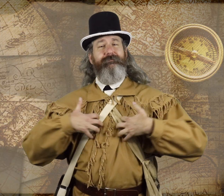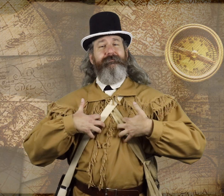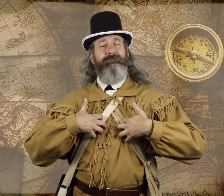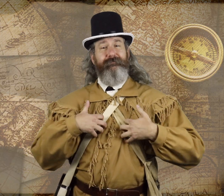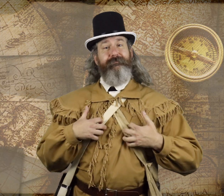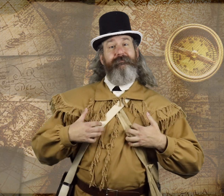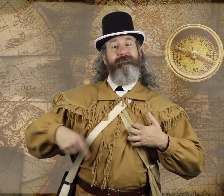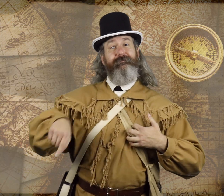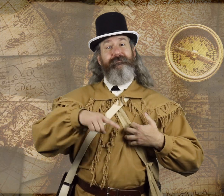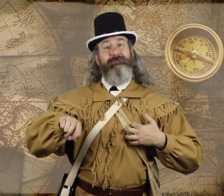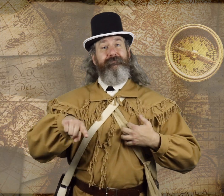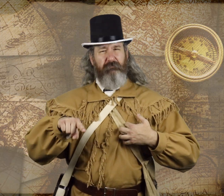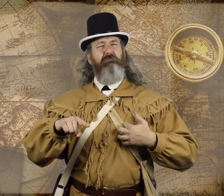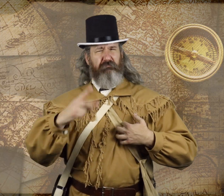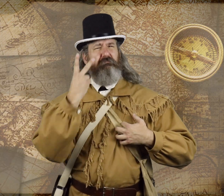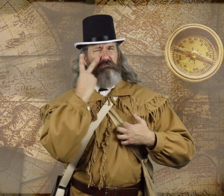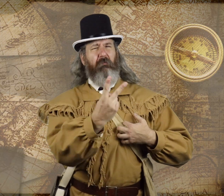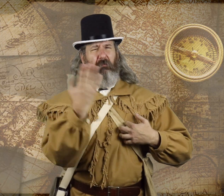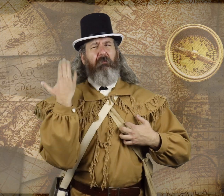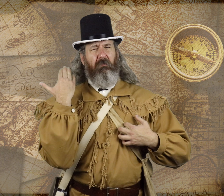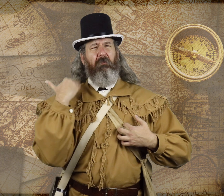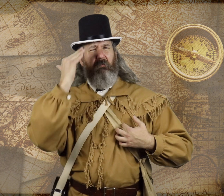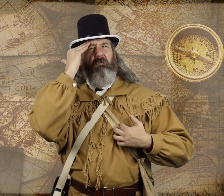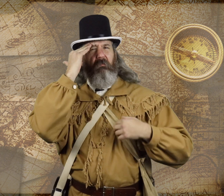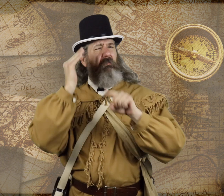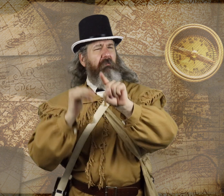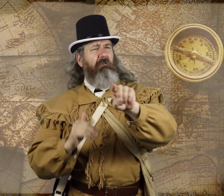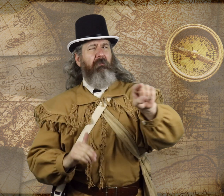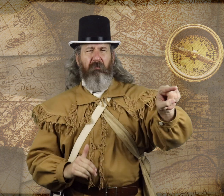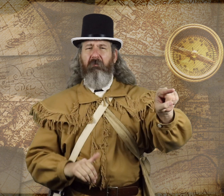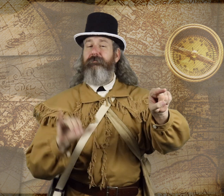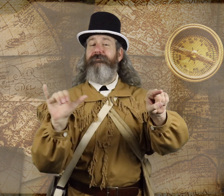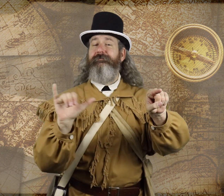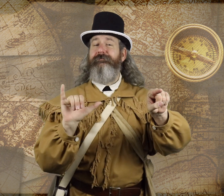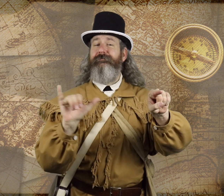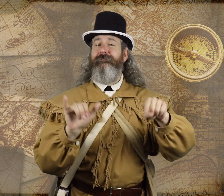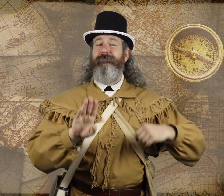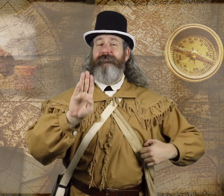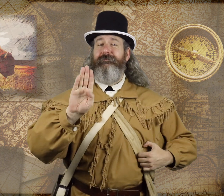Some, such as bison, were familiar,